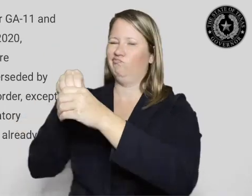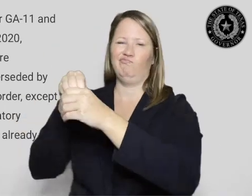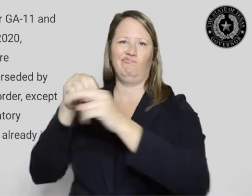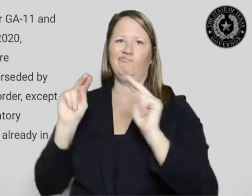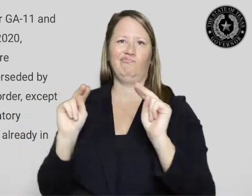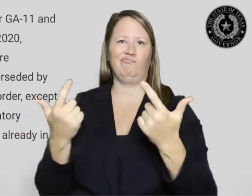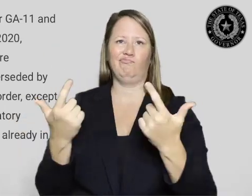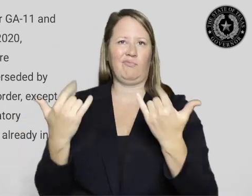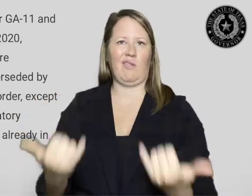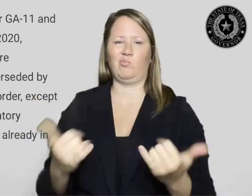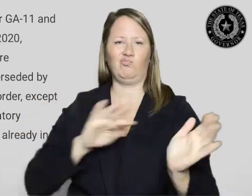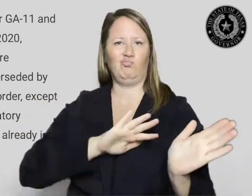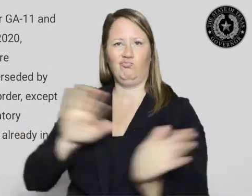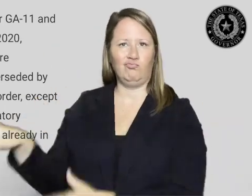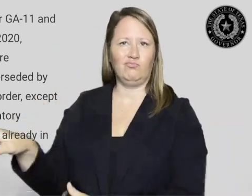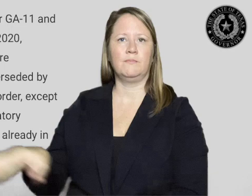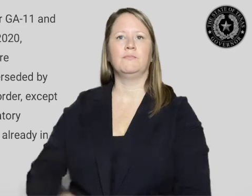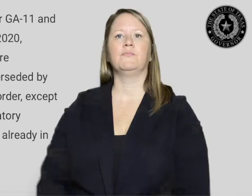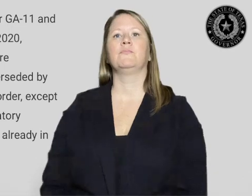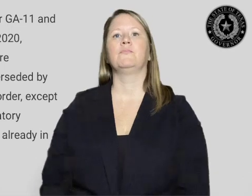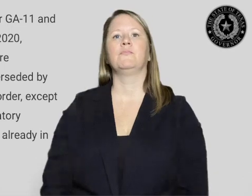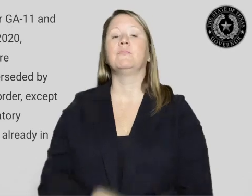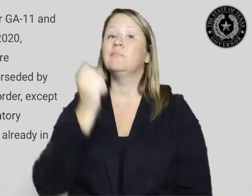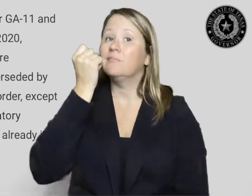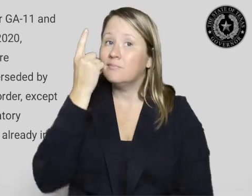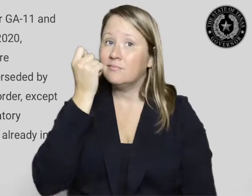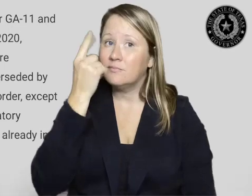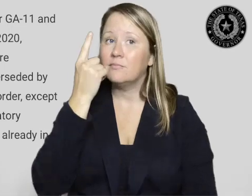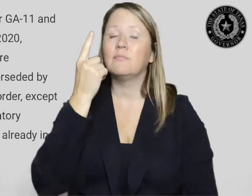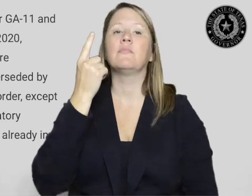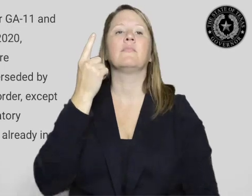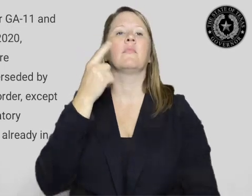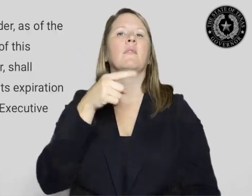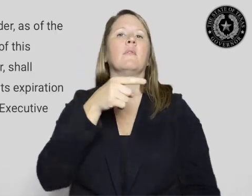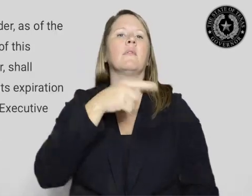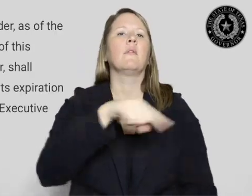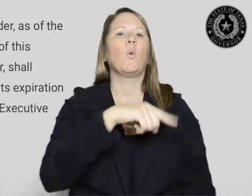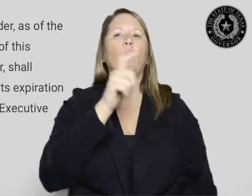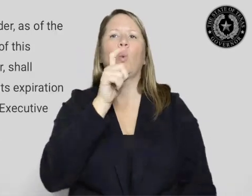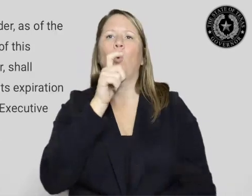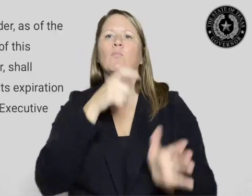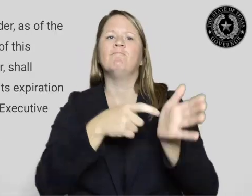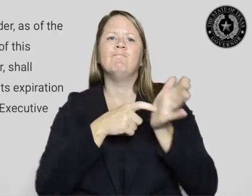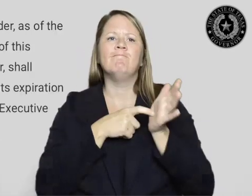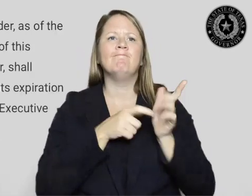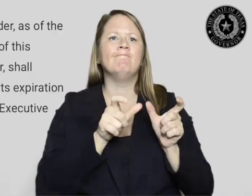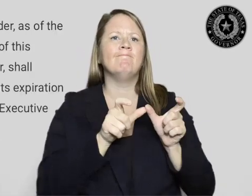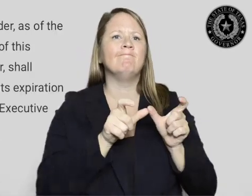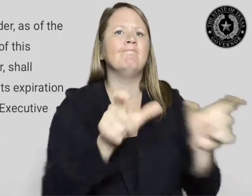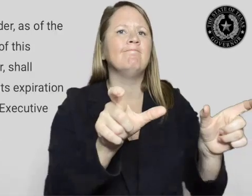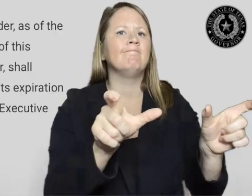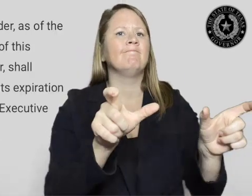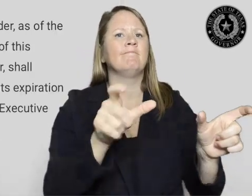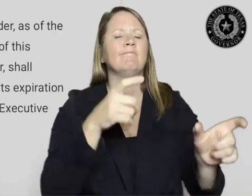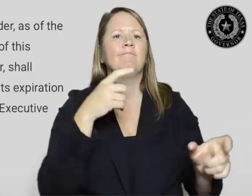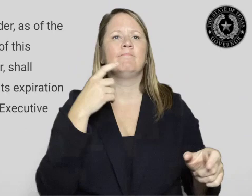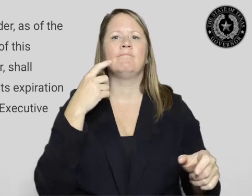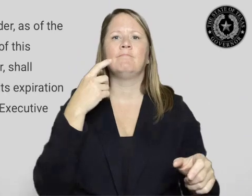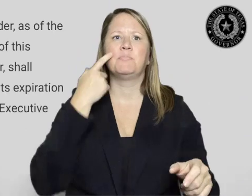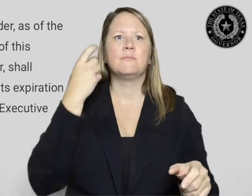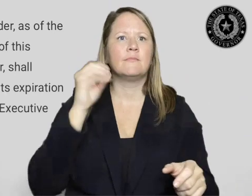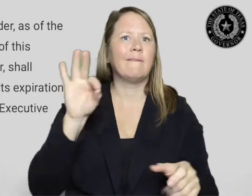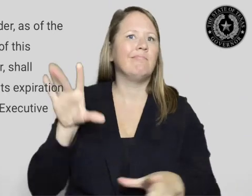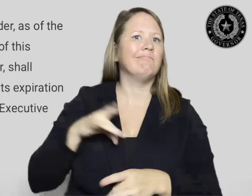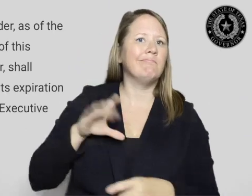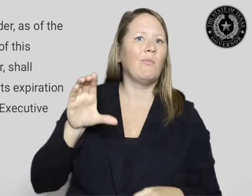order, except that any mandatory self-quarantine already in effect thereunder, as of the effective date